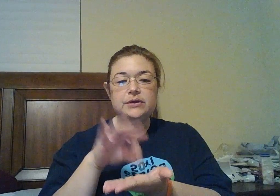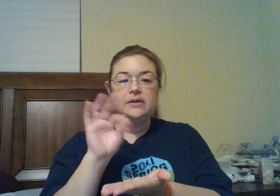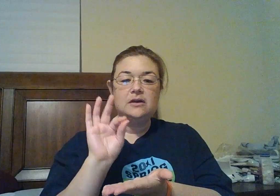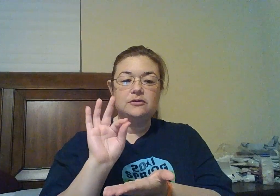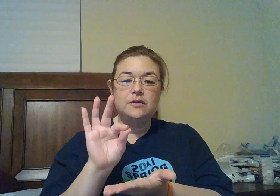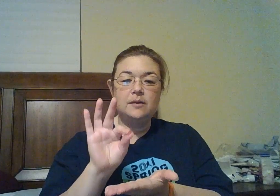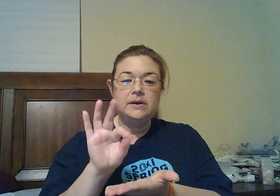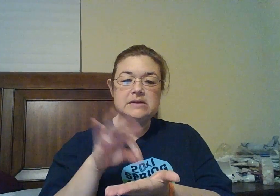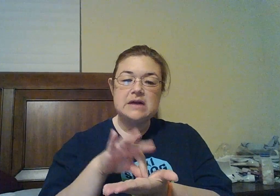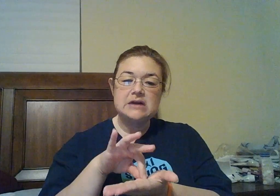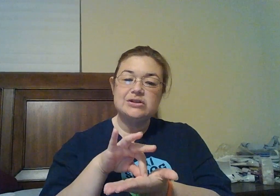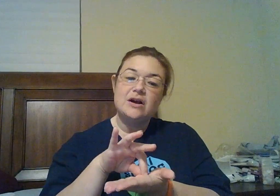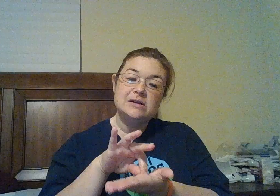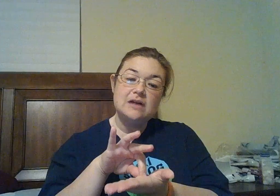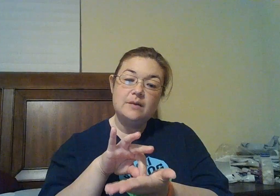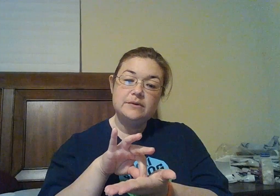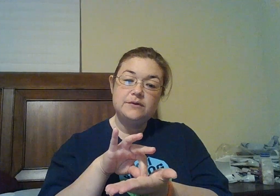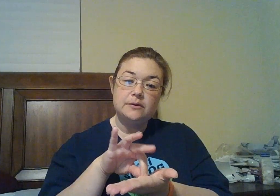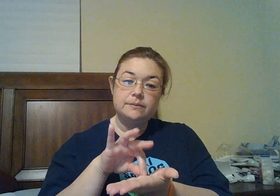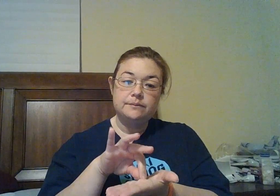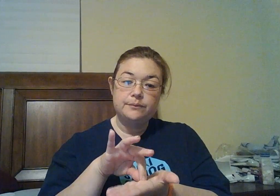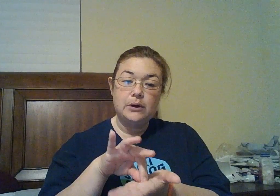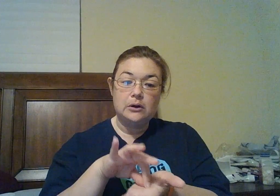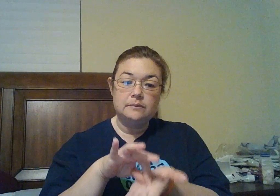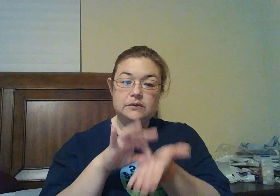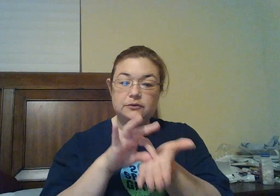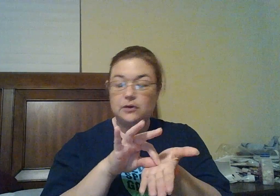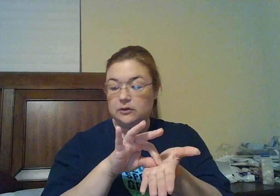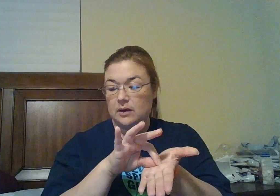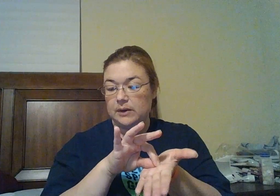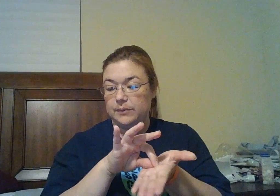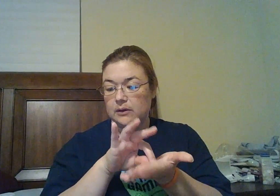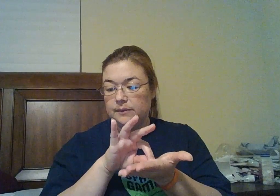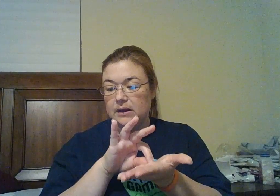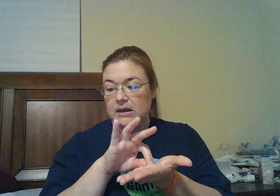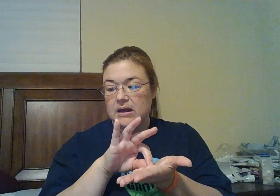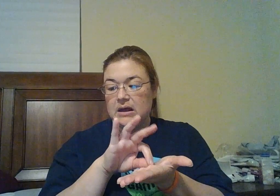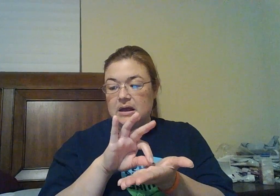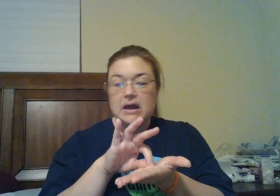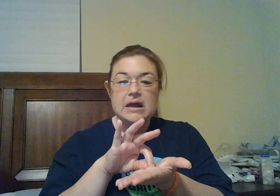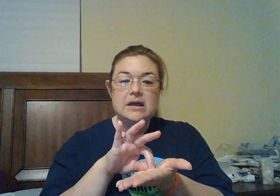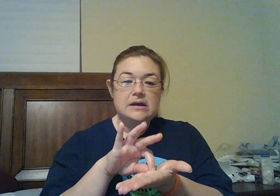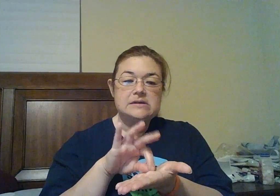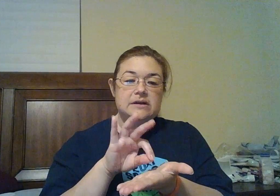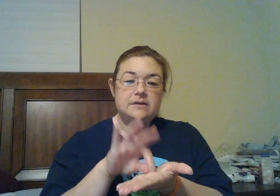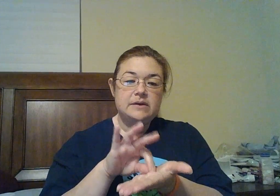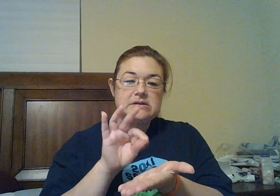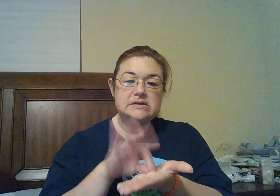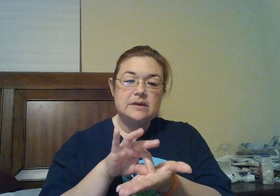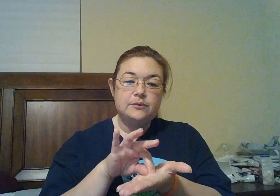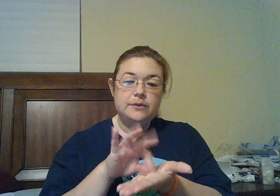that your dominant is actually on top of your palm, your non-dominant palm. And it's going to be this double